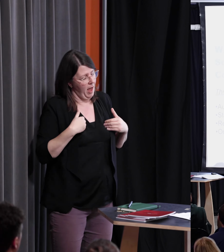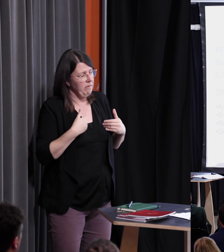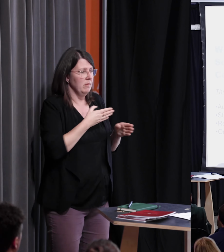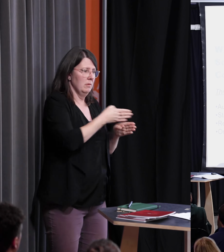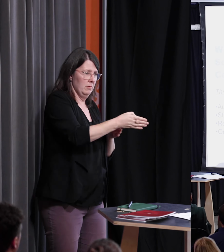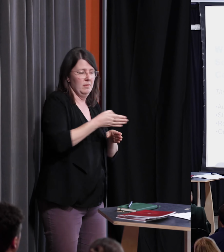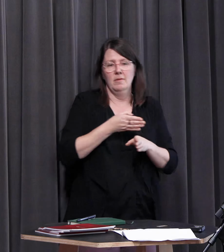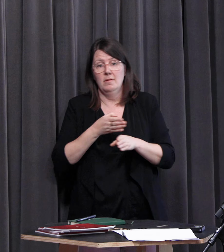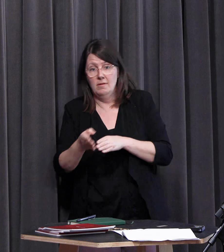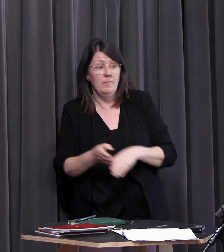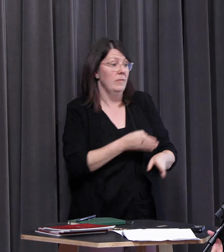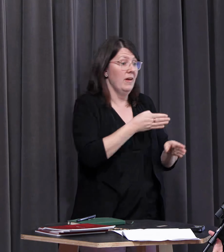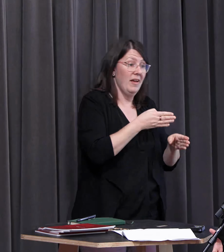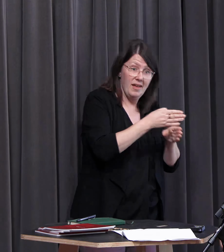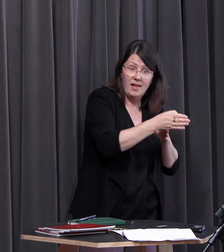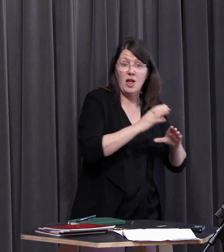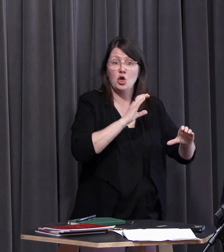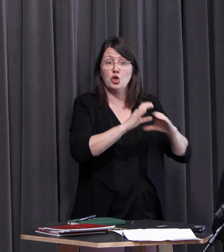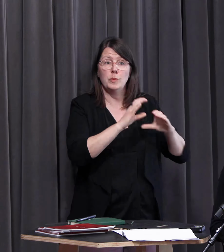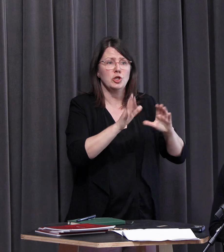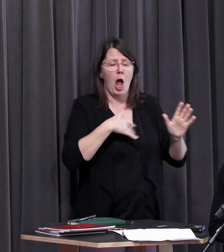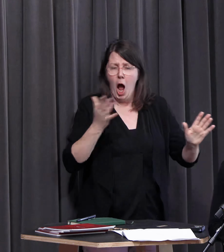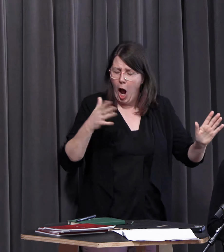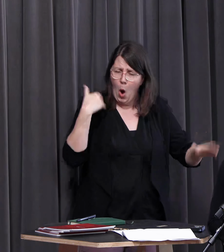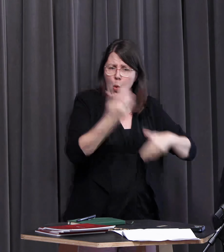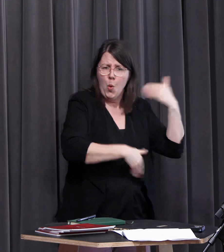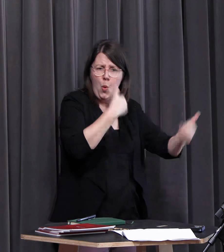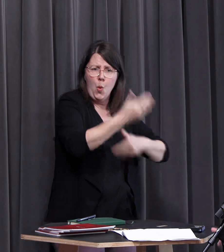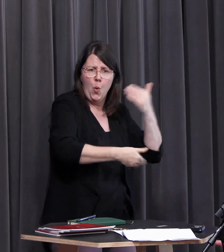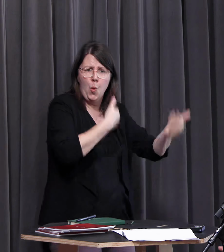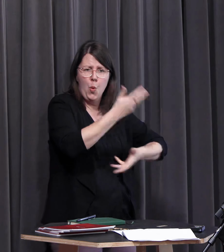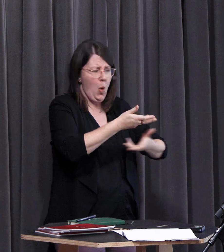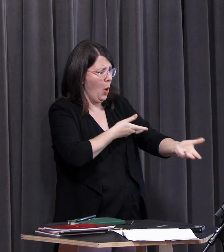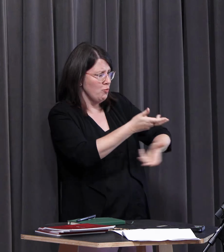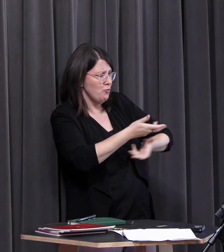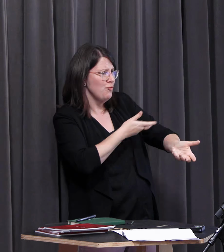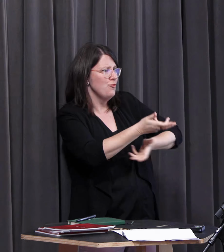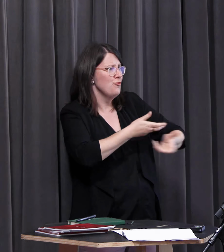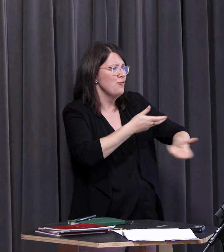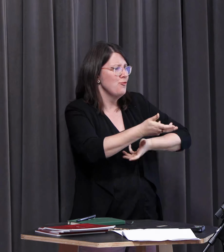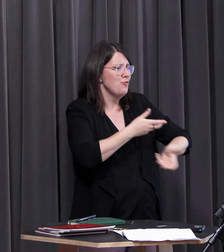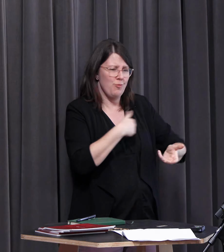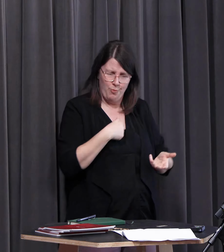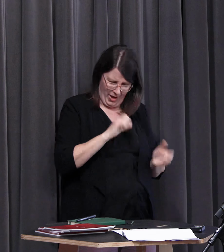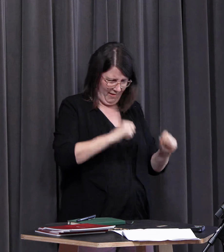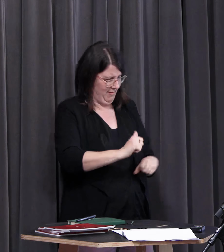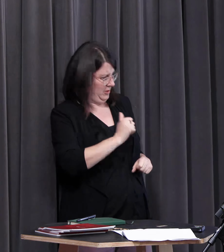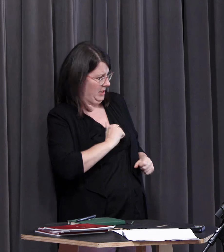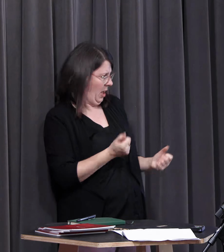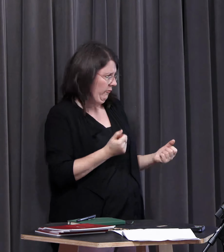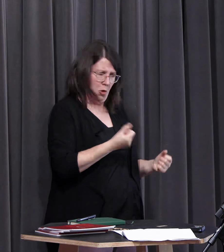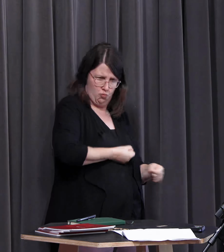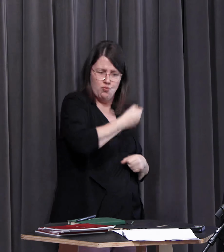One is thriving. You're thriving in communication. That means you have a sense of autonomy, not awkward,